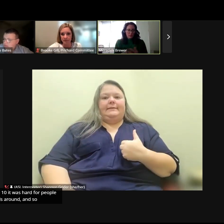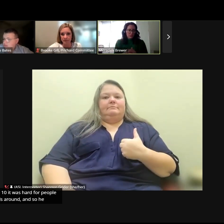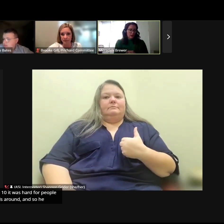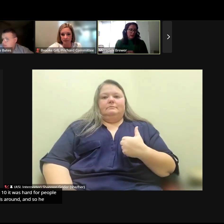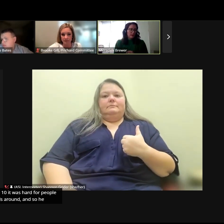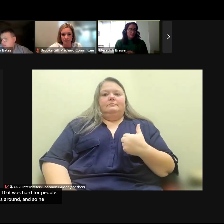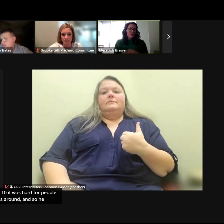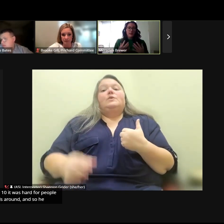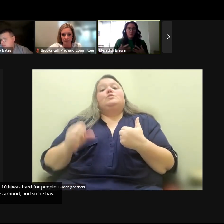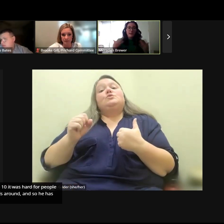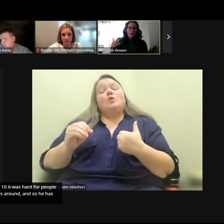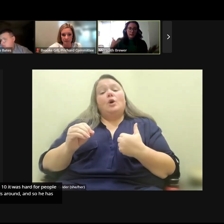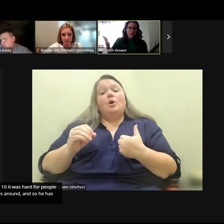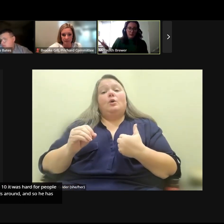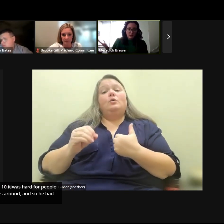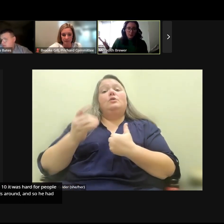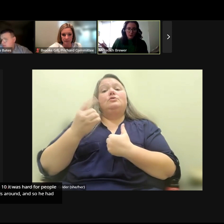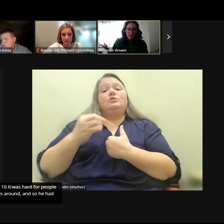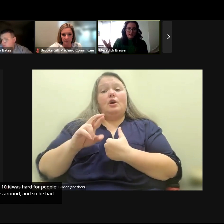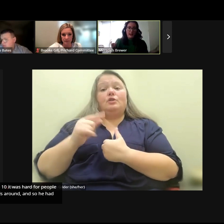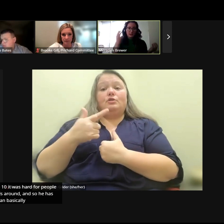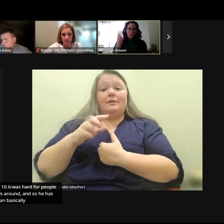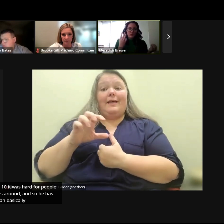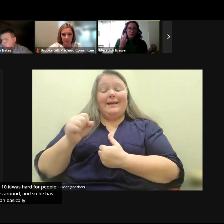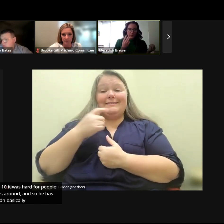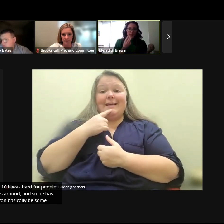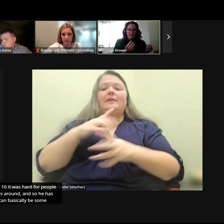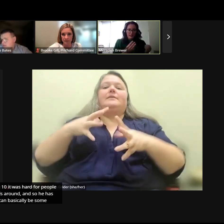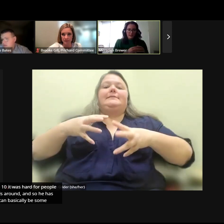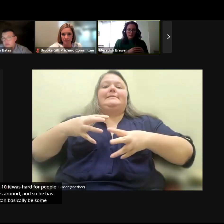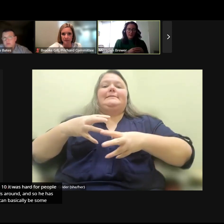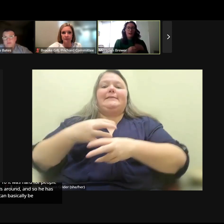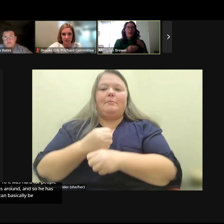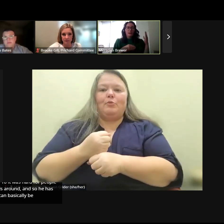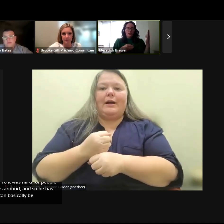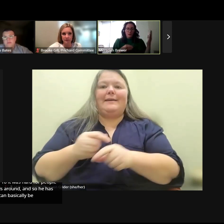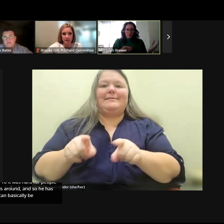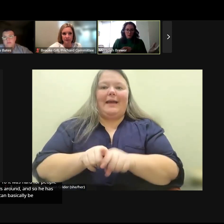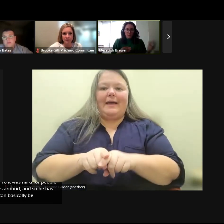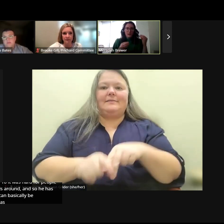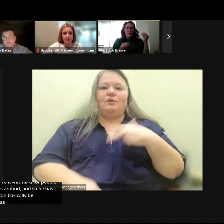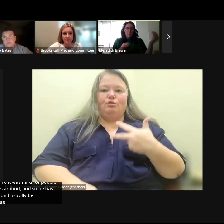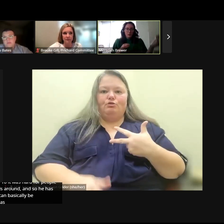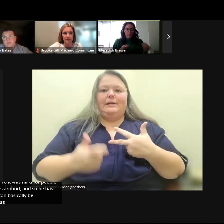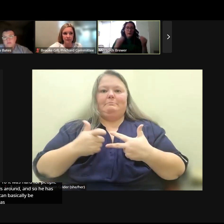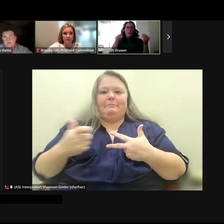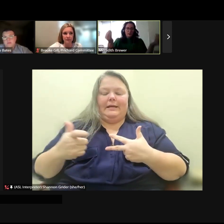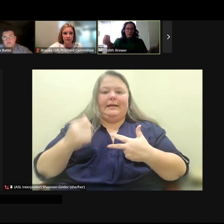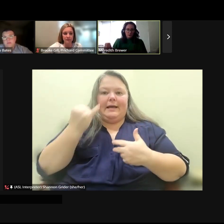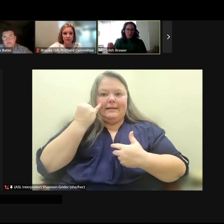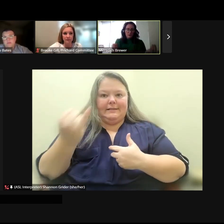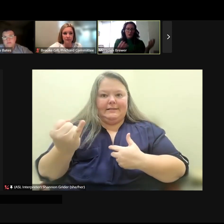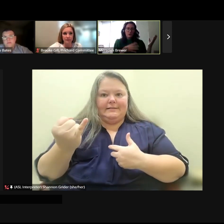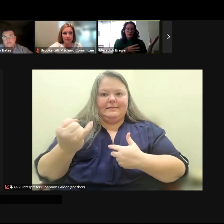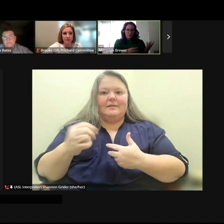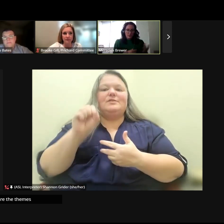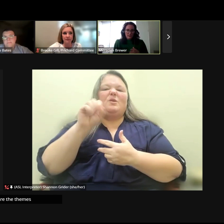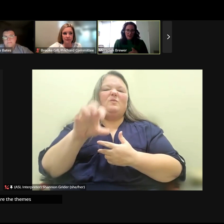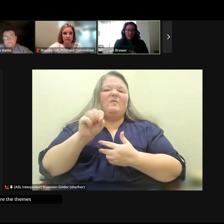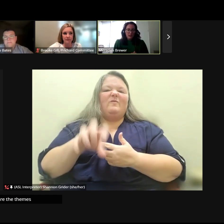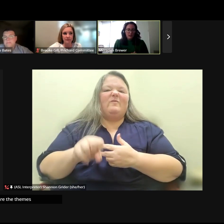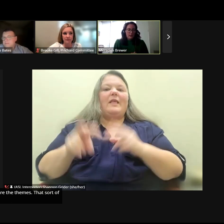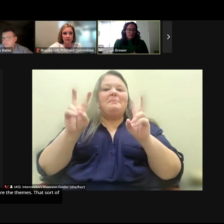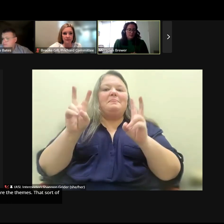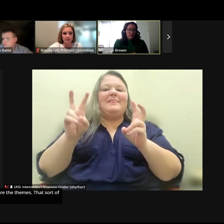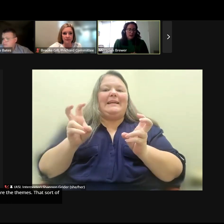language like they can basically be summarized as 3 big ideas. And so, here are the themes that sort of emerged from the 10.